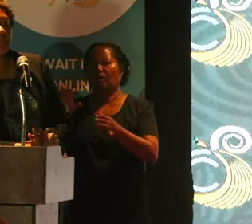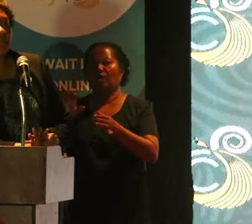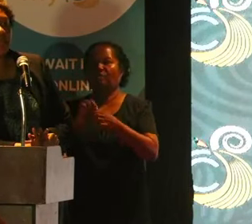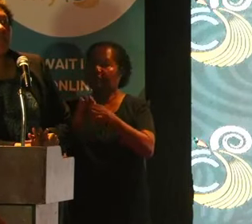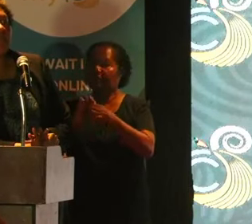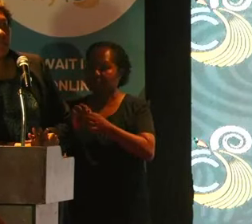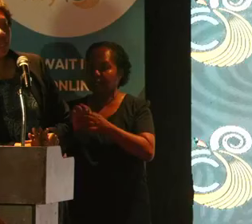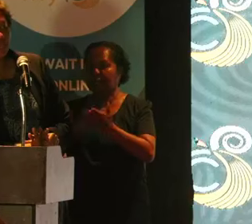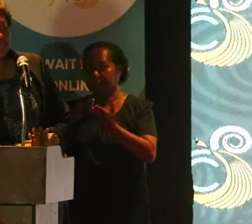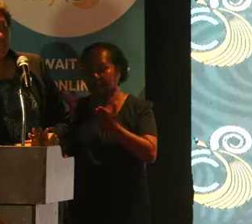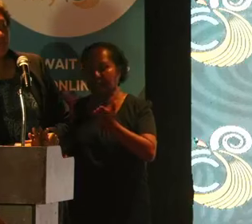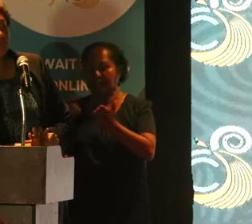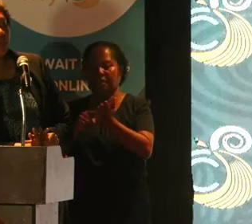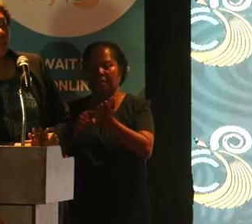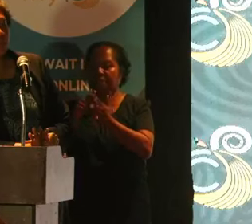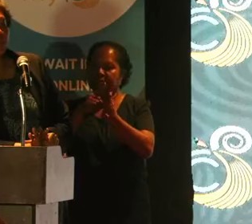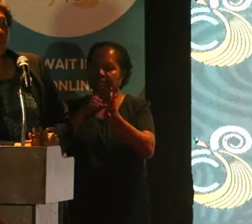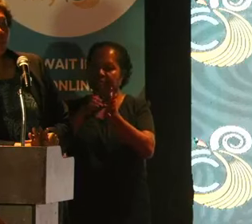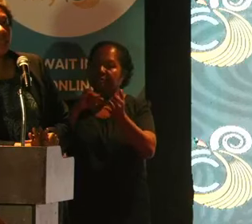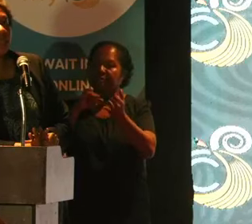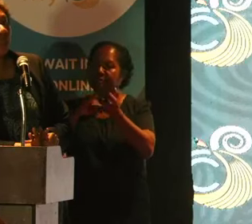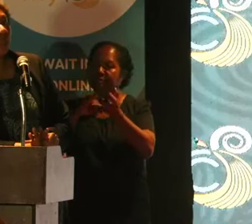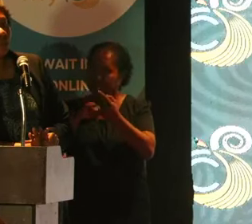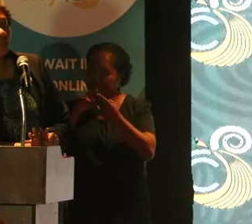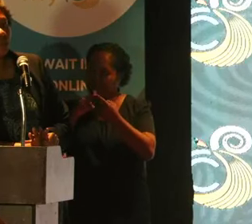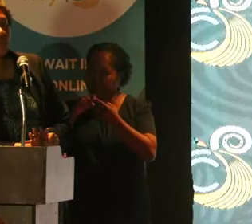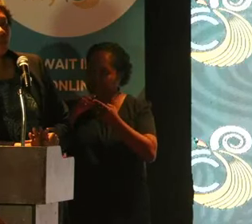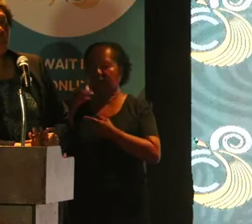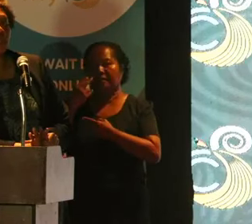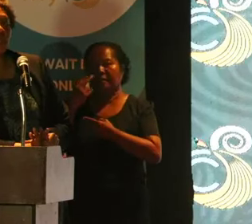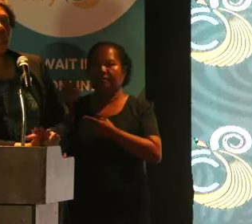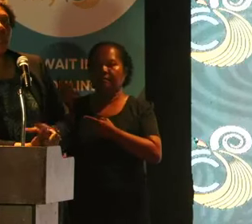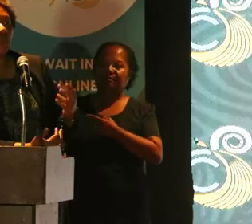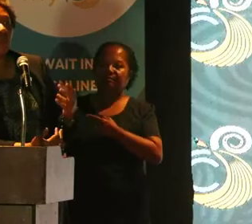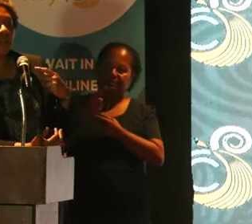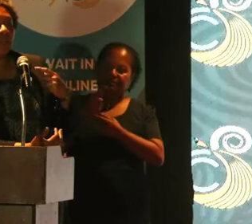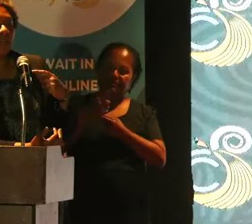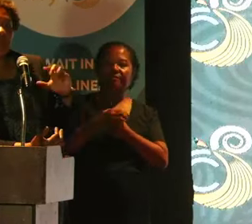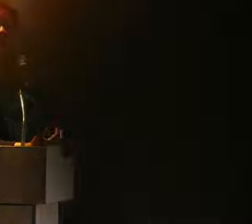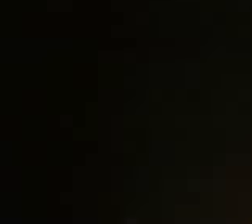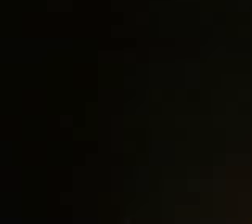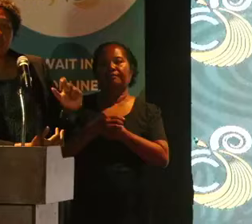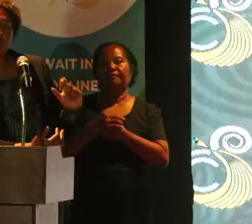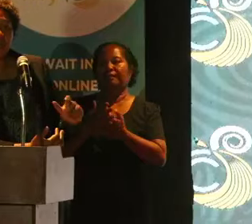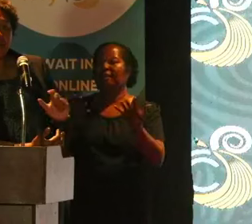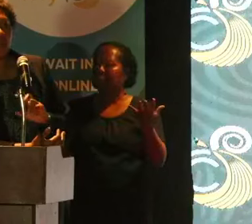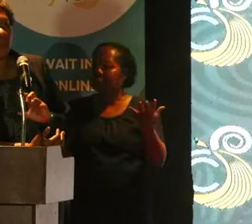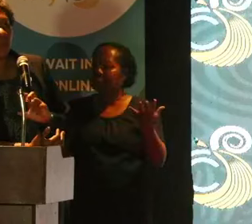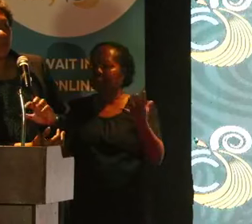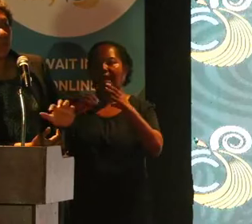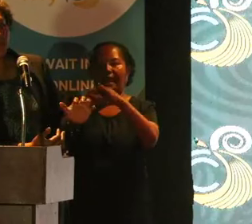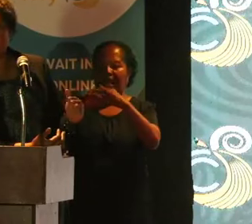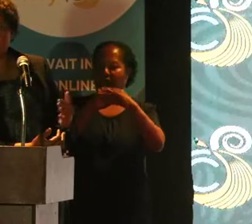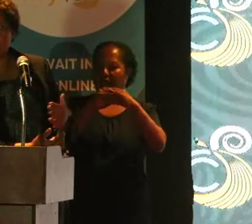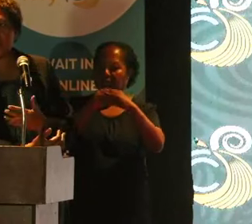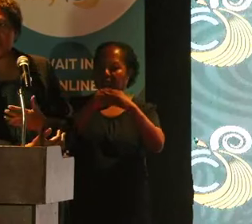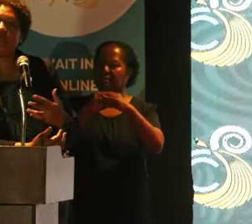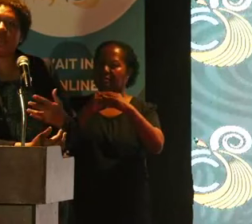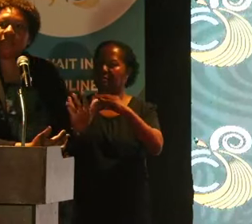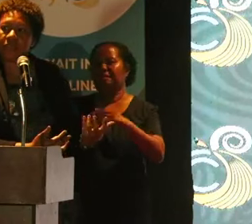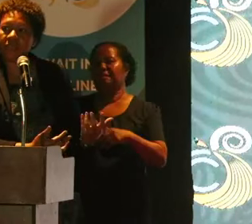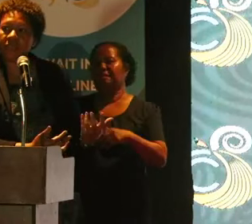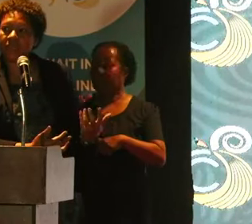current lease, make it your business to come in and check with NCDC revenue team to find out whether your account is current or you have